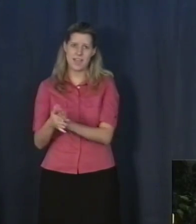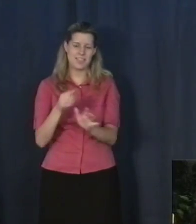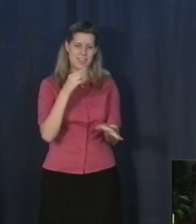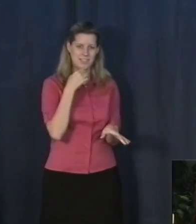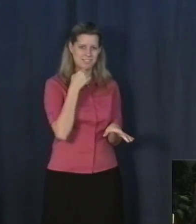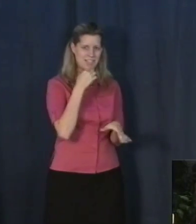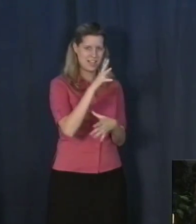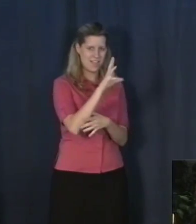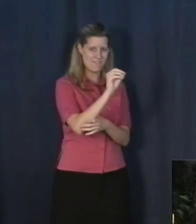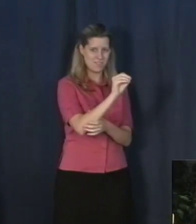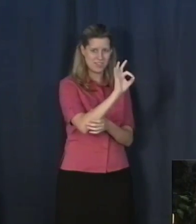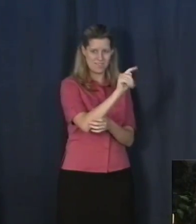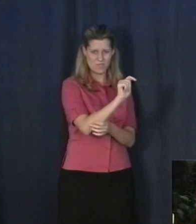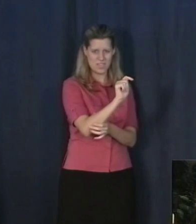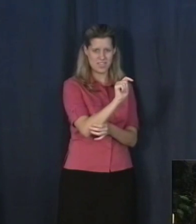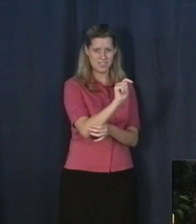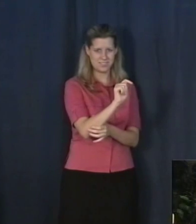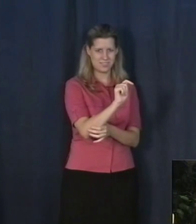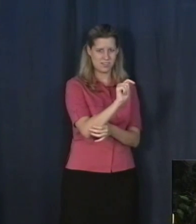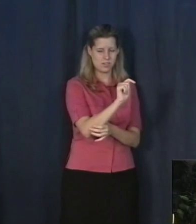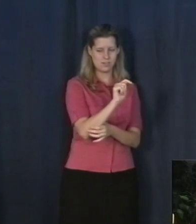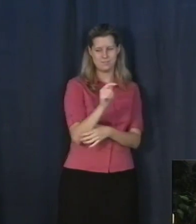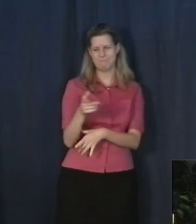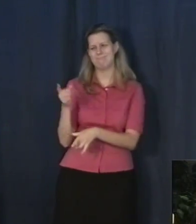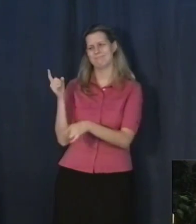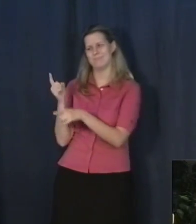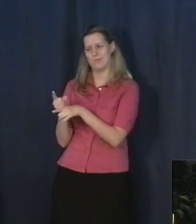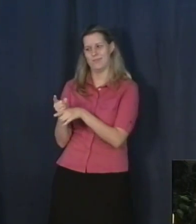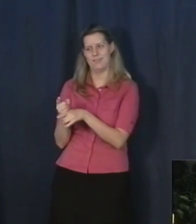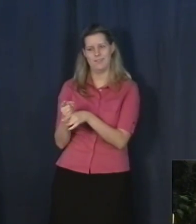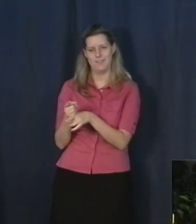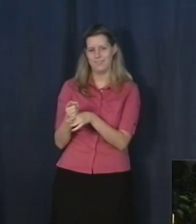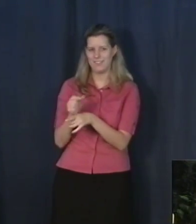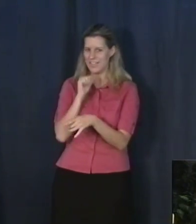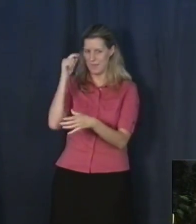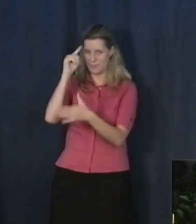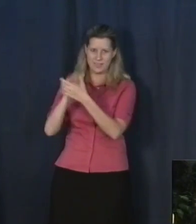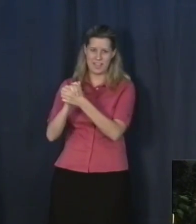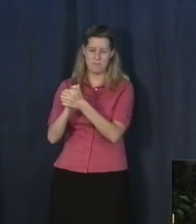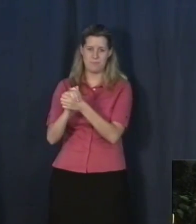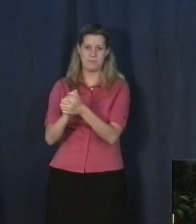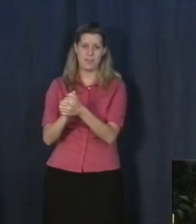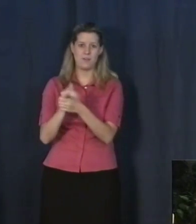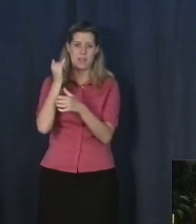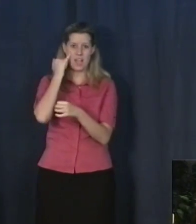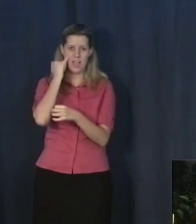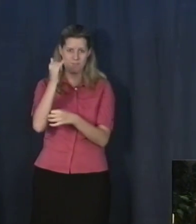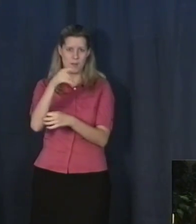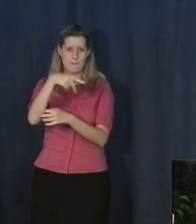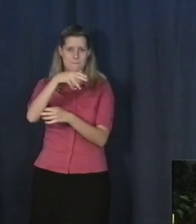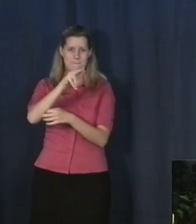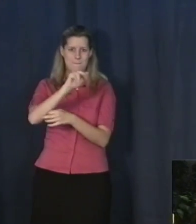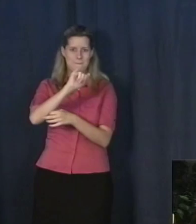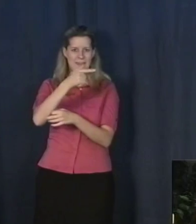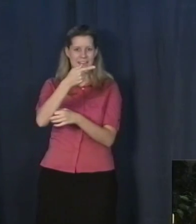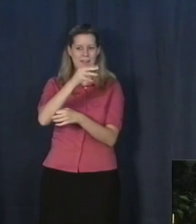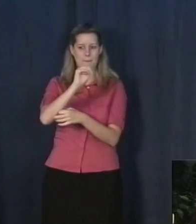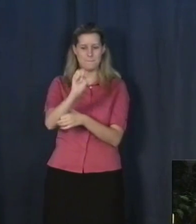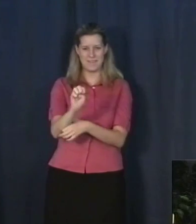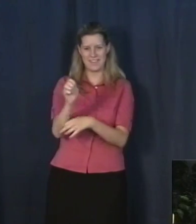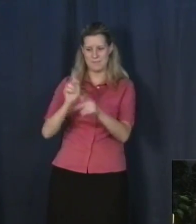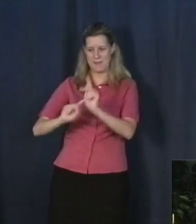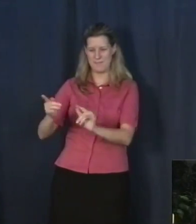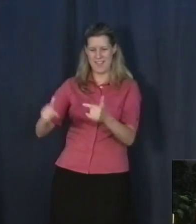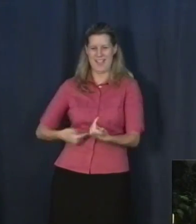sandbar, 50 feet. Said, right. Of course, now if you're a pygmy, 4'4",